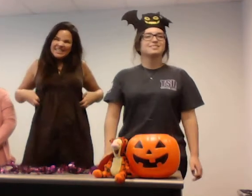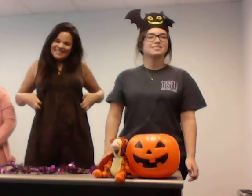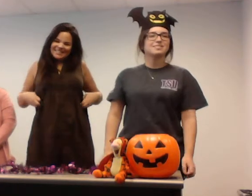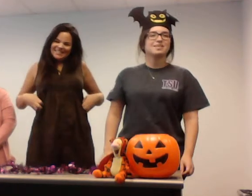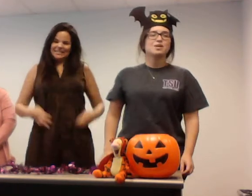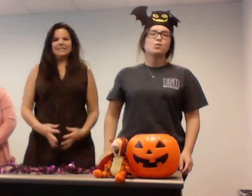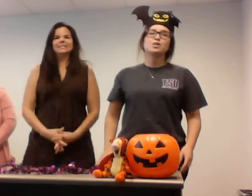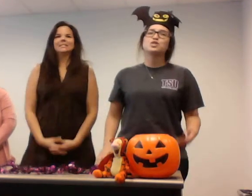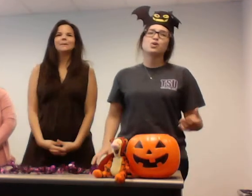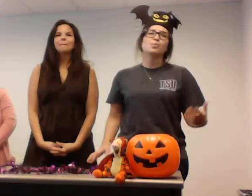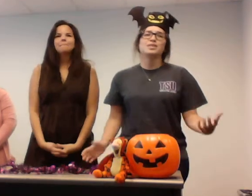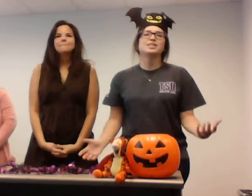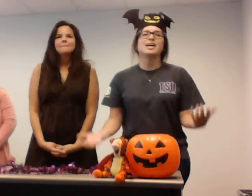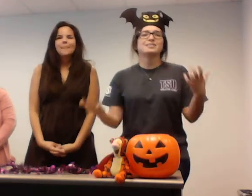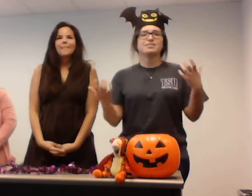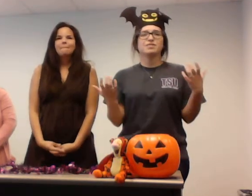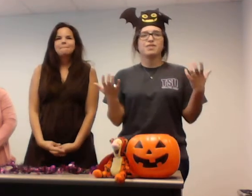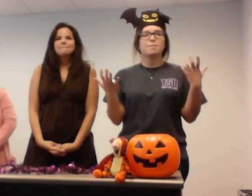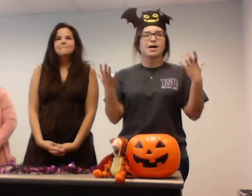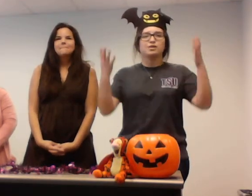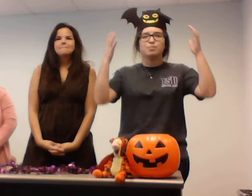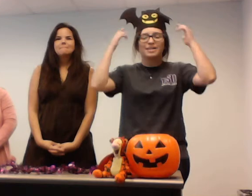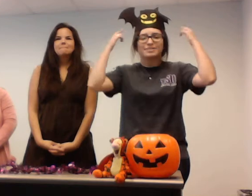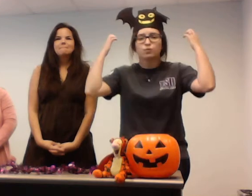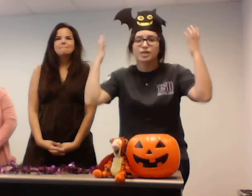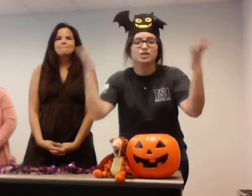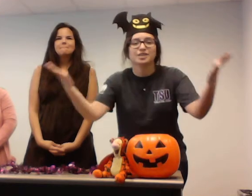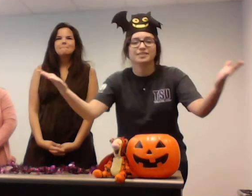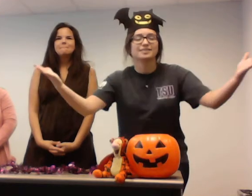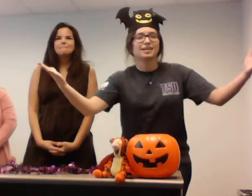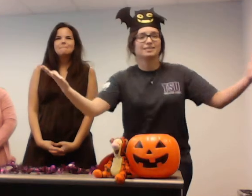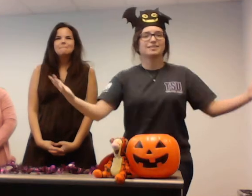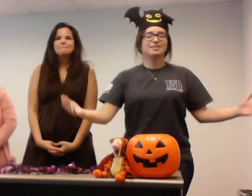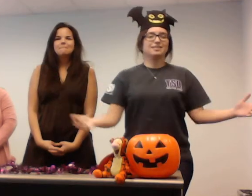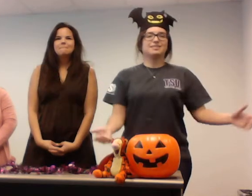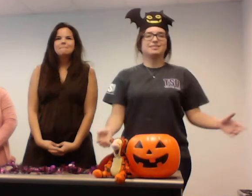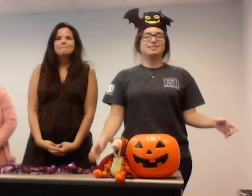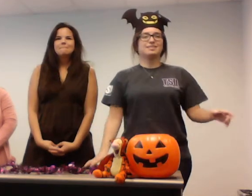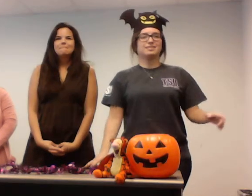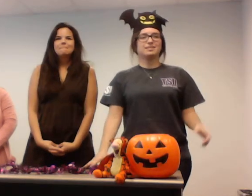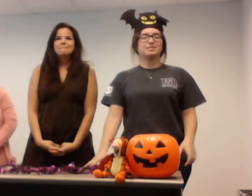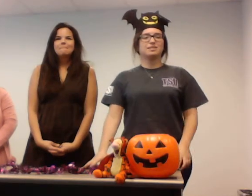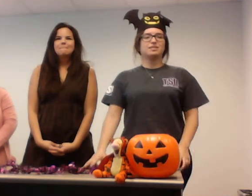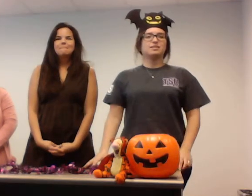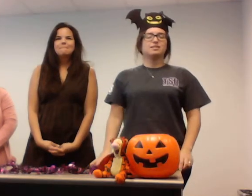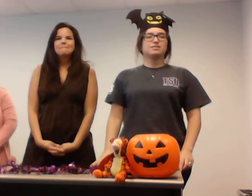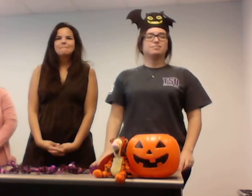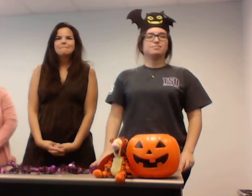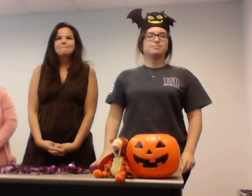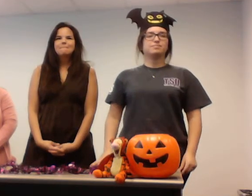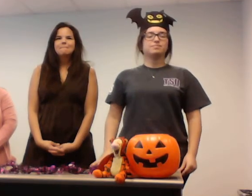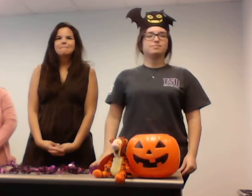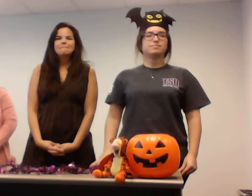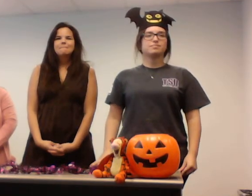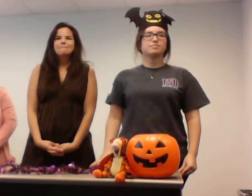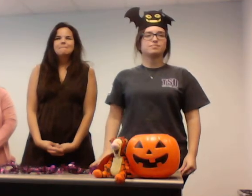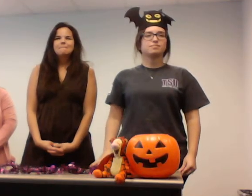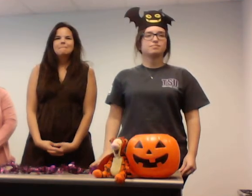itches. Which nobody likes in a vampire bath in witches. But try not to toss or turn in your bed. If you pick